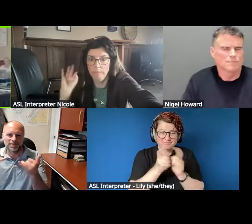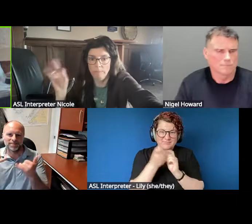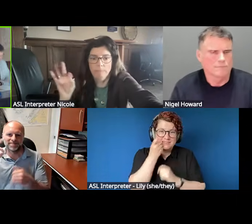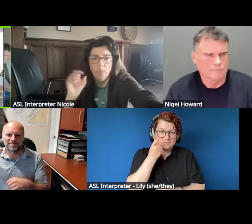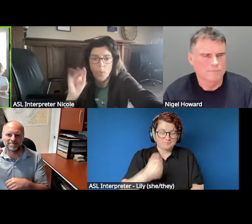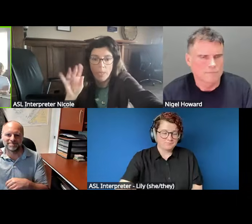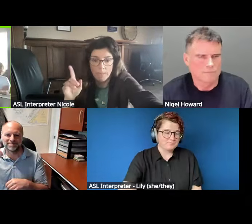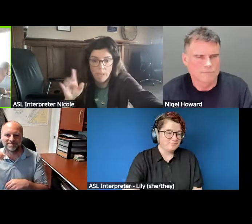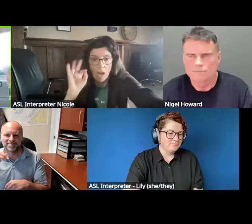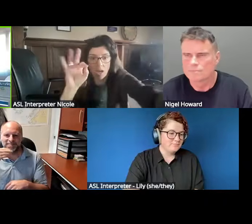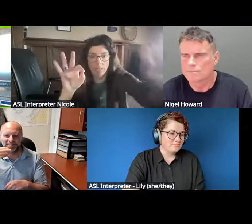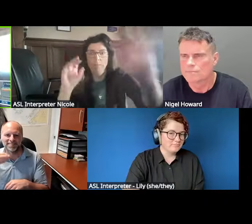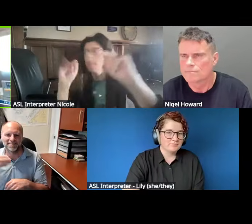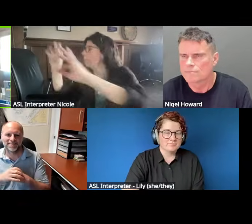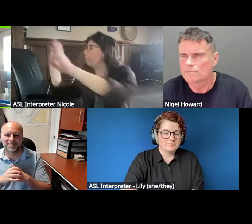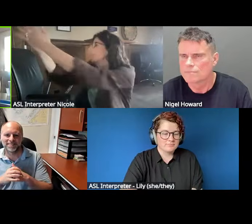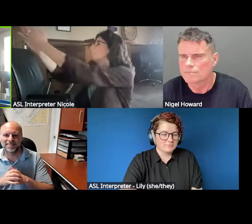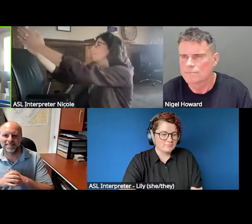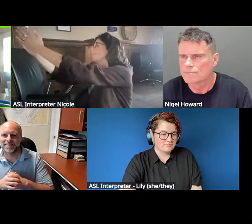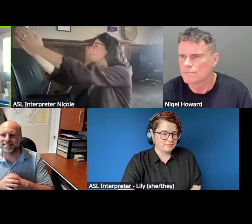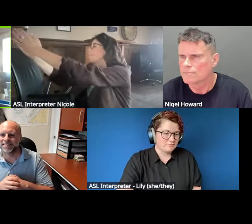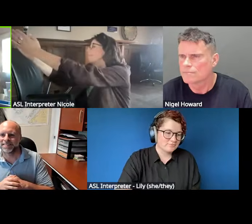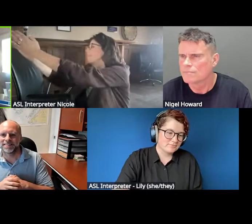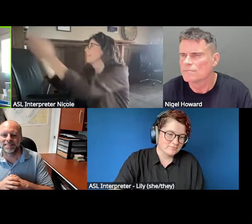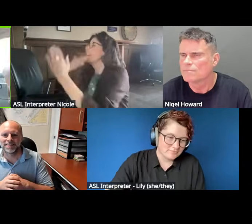There we go.